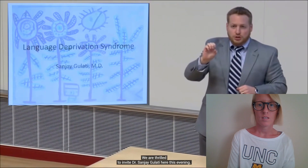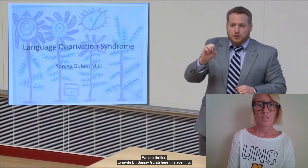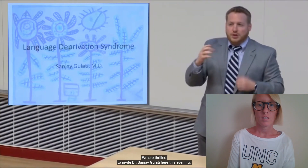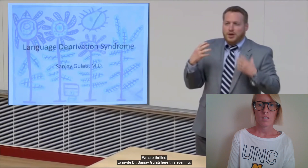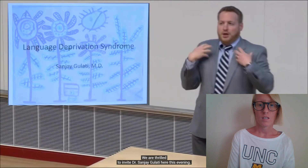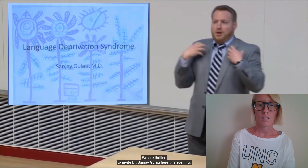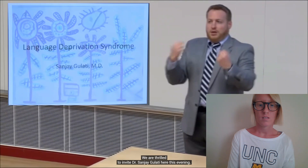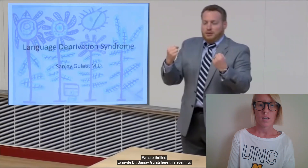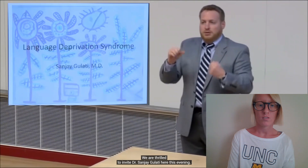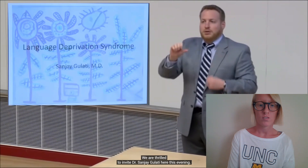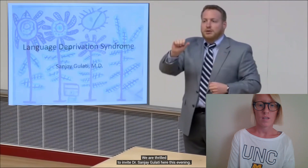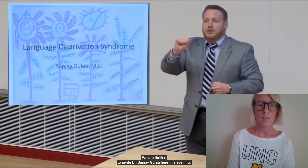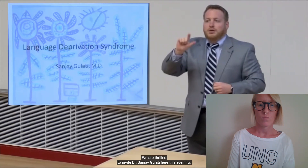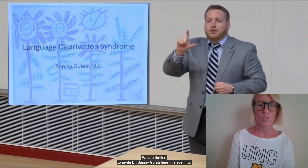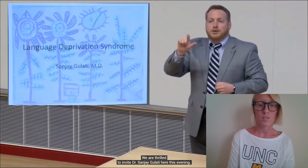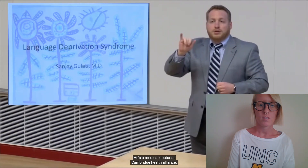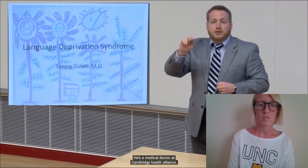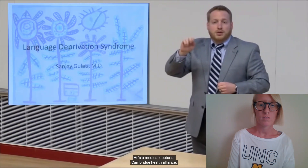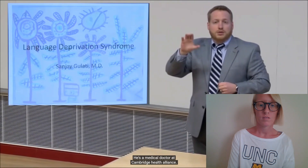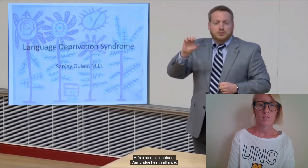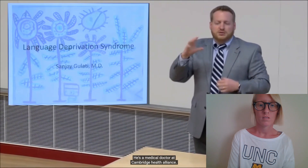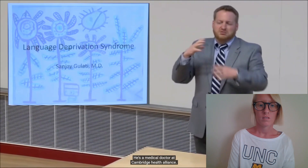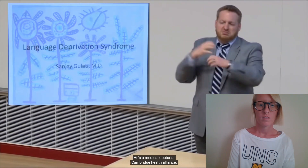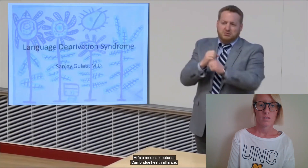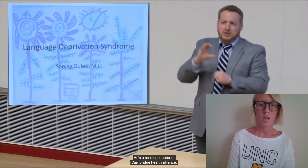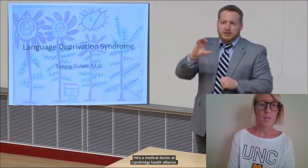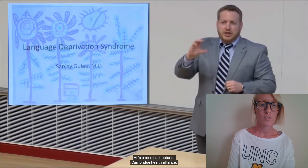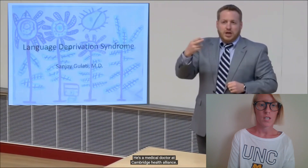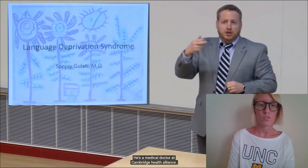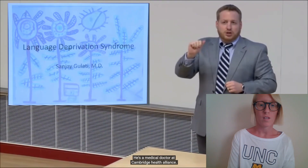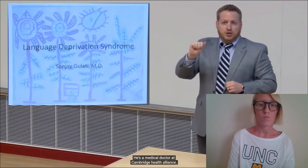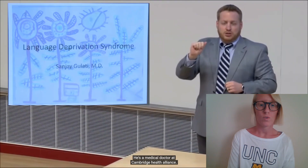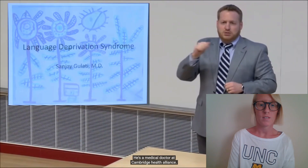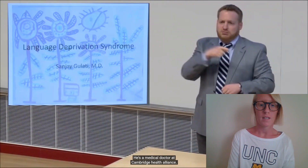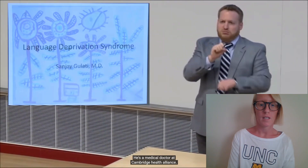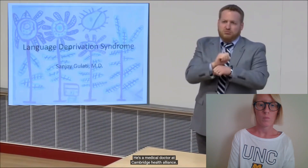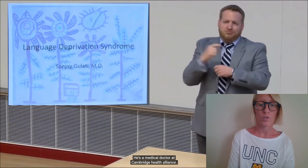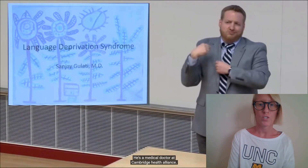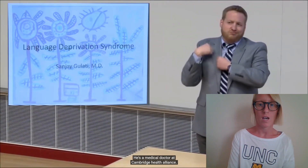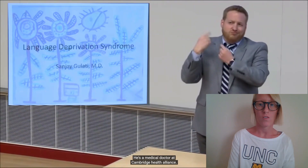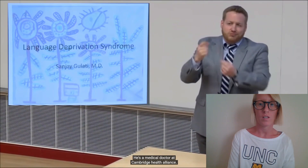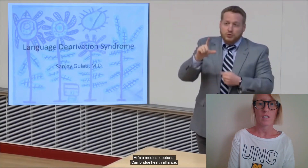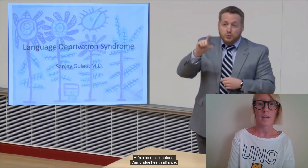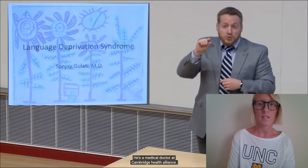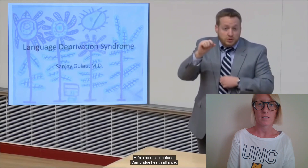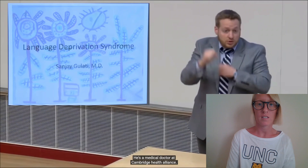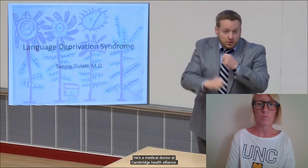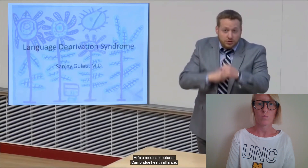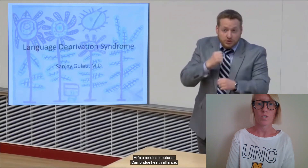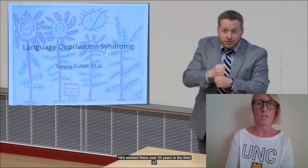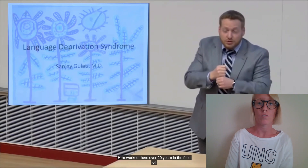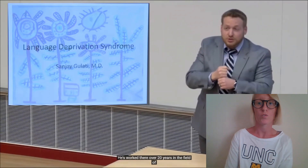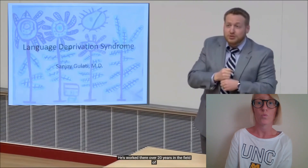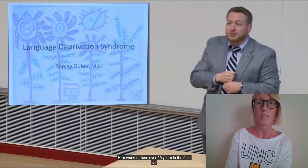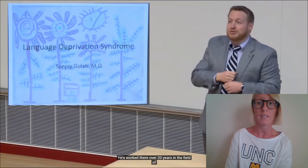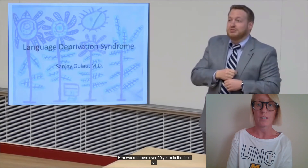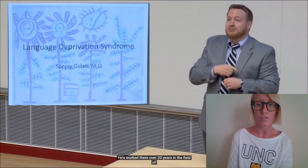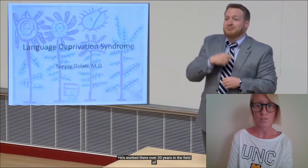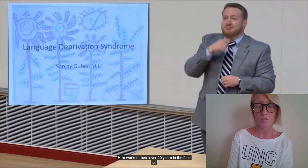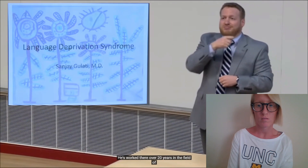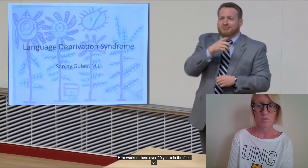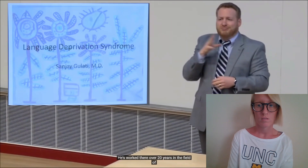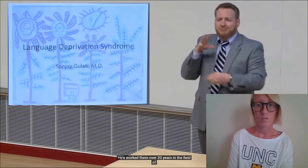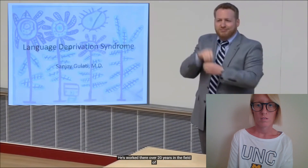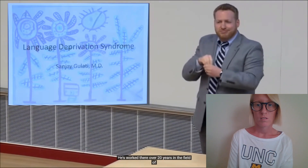He's a doctor that works. He's a medical doctor at Cambridge medical Health doctor that Alliance. Works at Cambridge Health Alliance, and he's been working. He's there worked for over